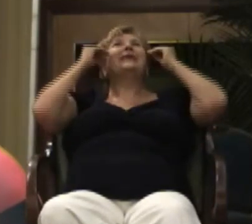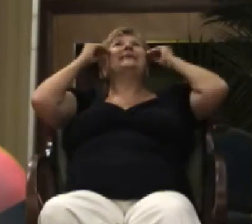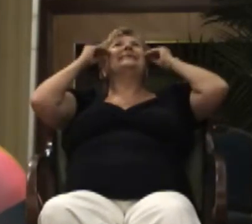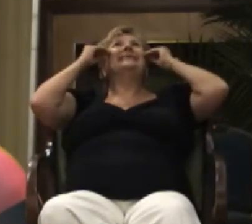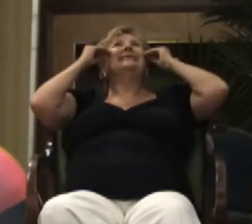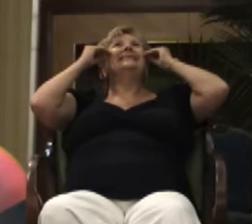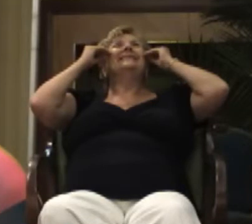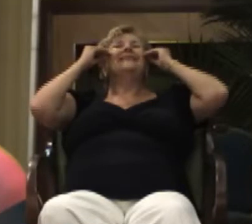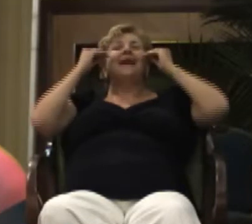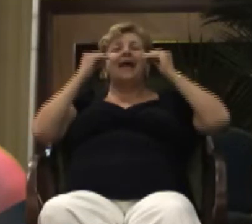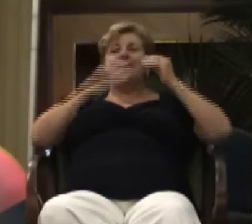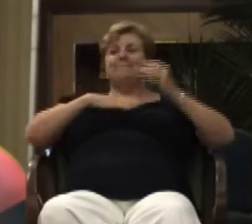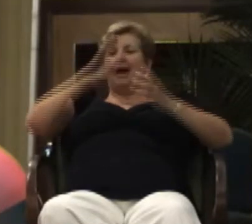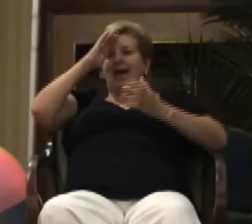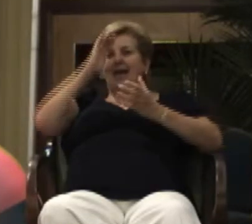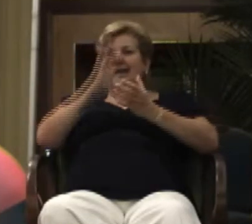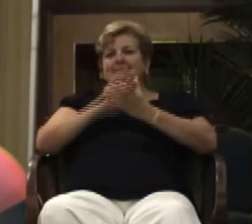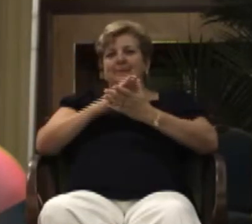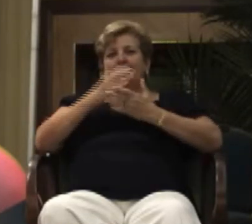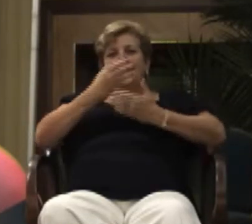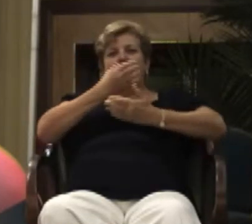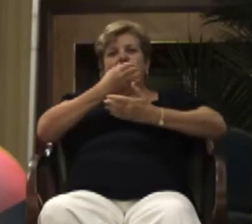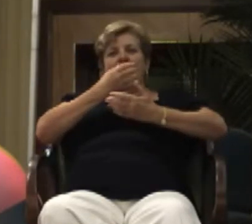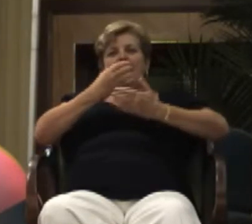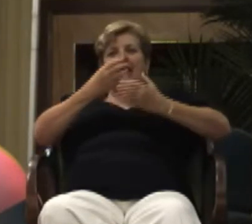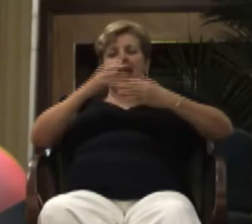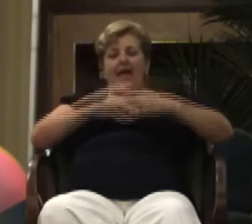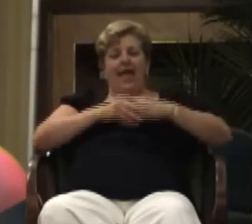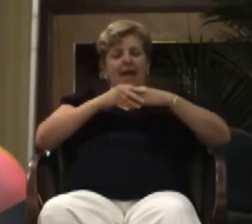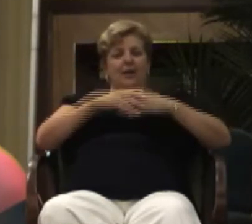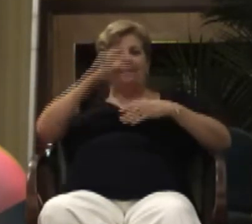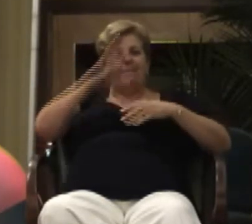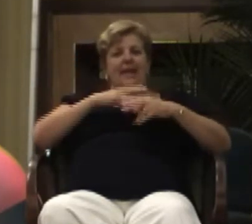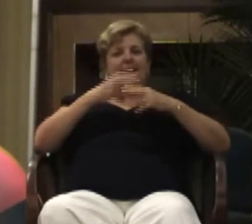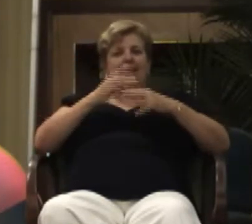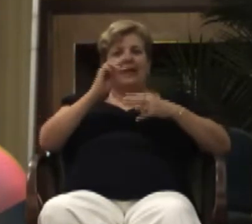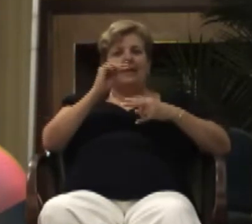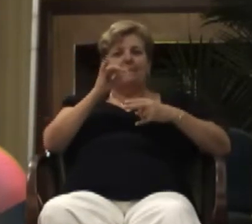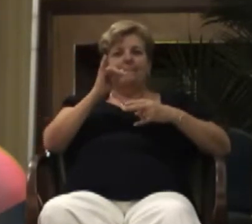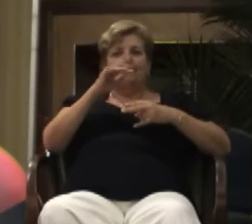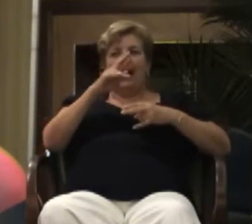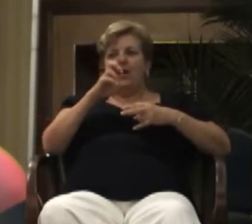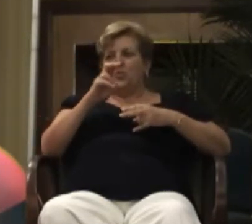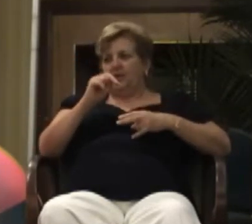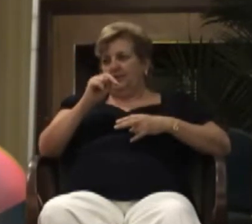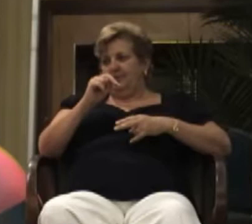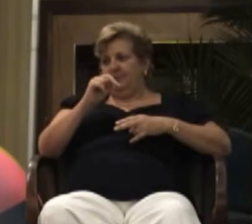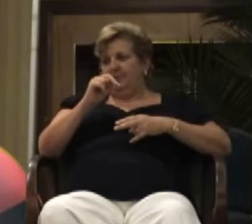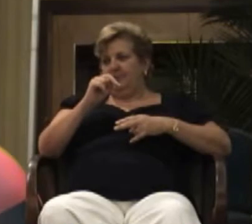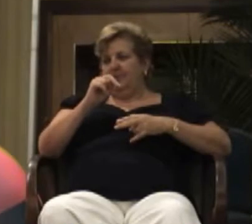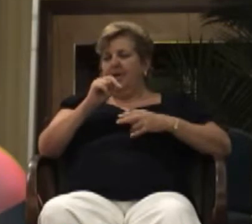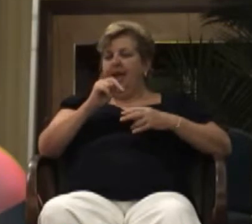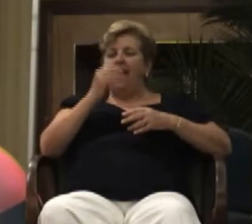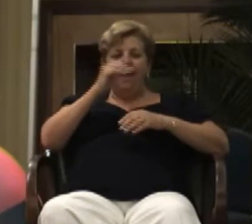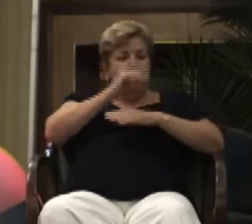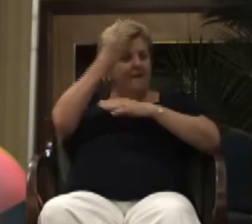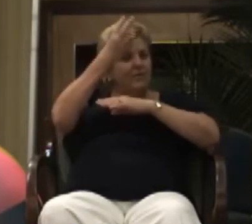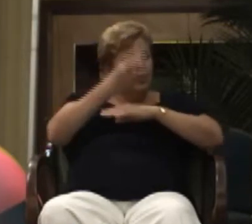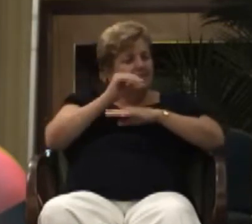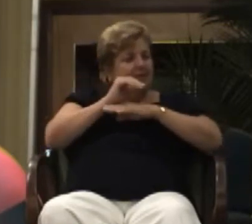a guy named Byron. He held his hand every Wednesday night till he died. And every Wednesday night, those